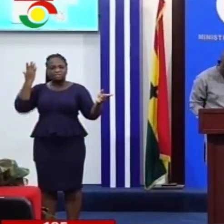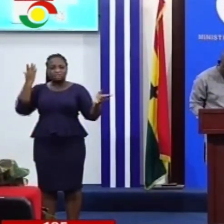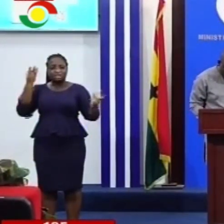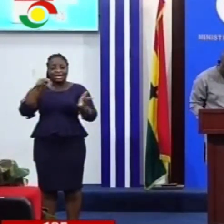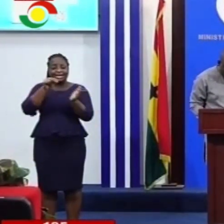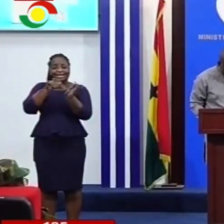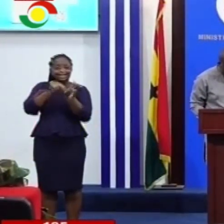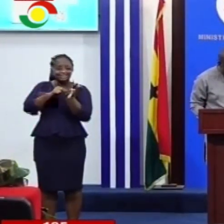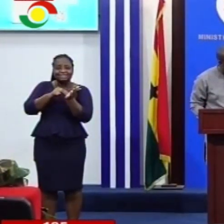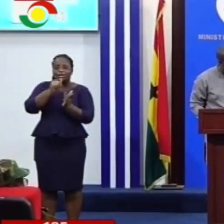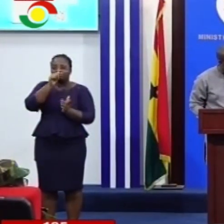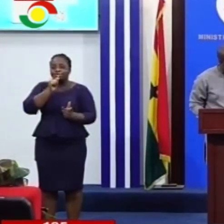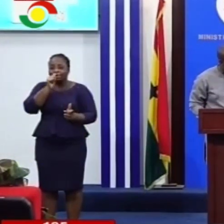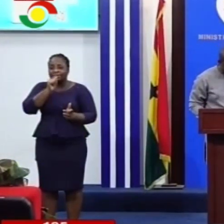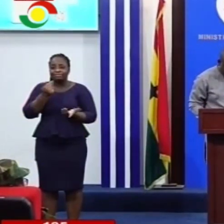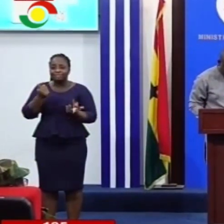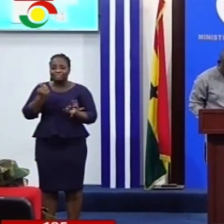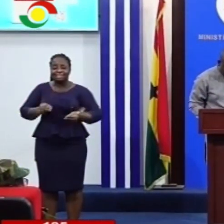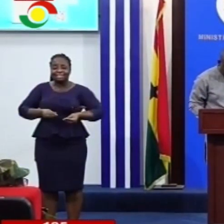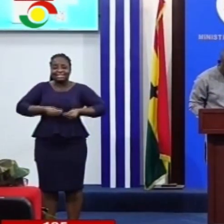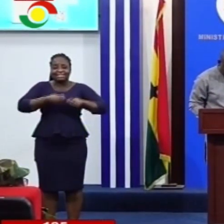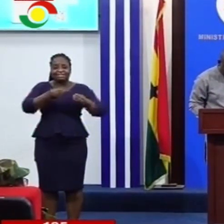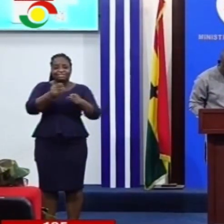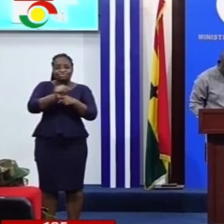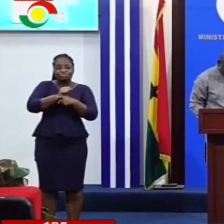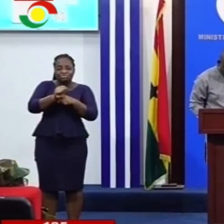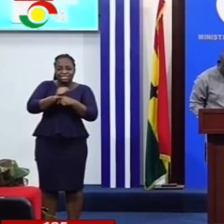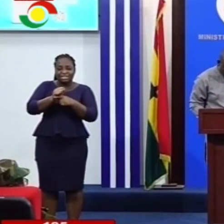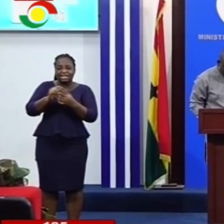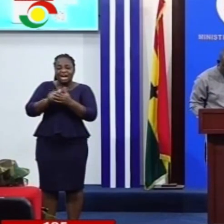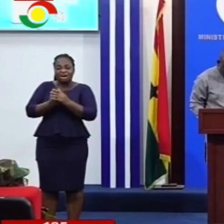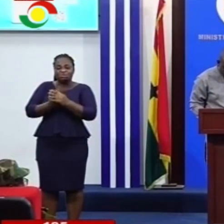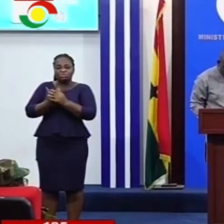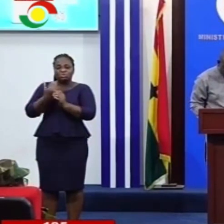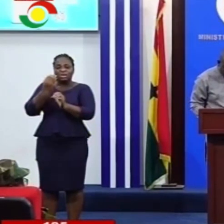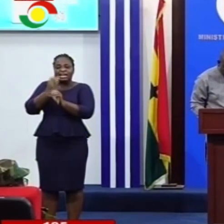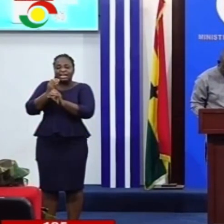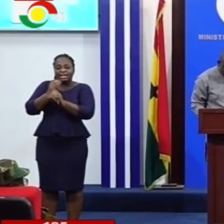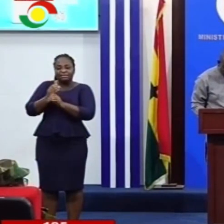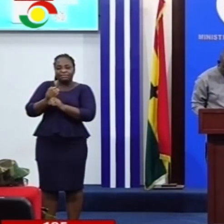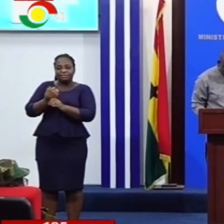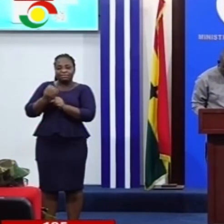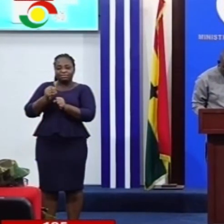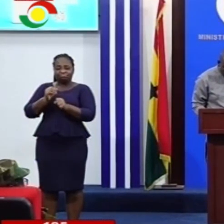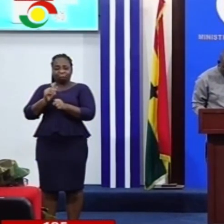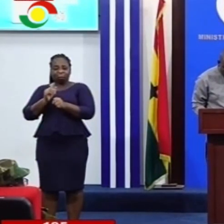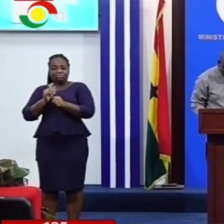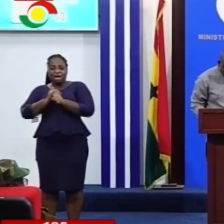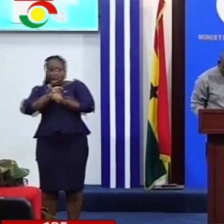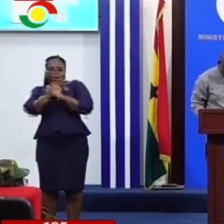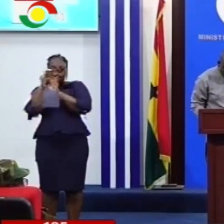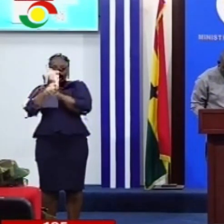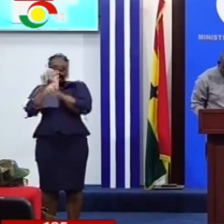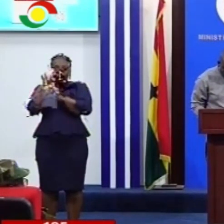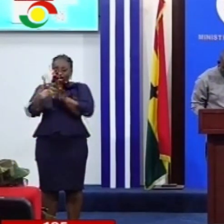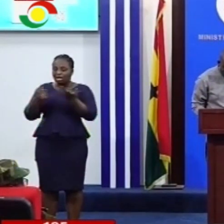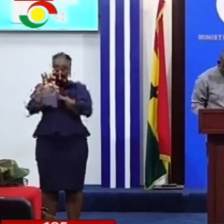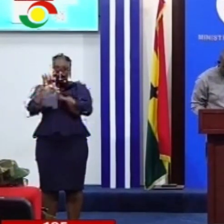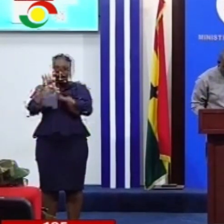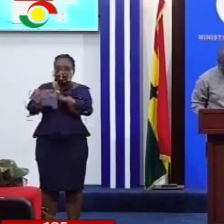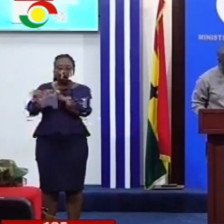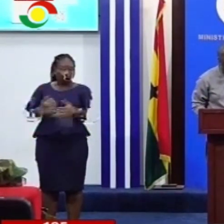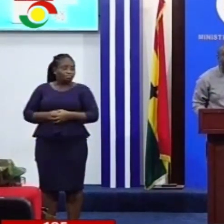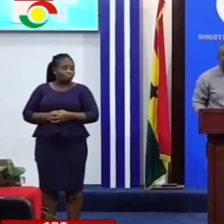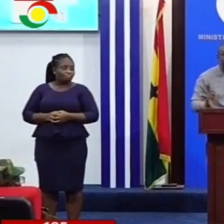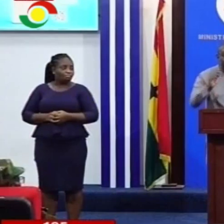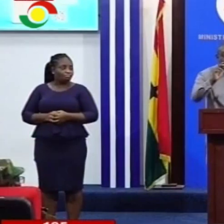private institutions being given any training on how to treat people who report at their facilities with symptoms. Okay.